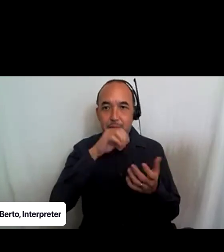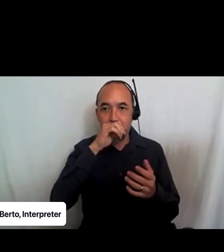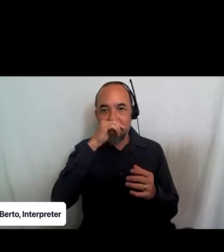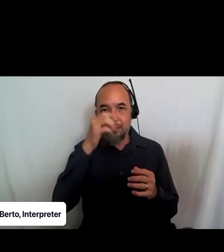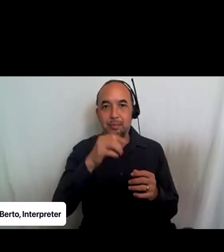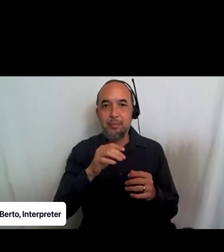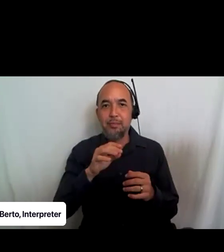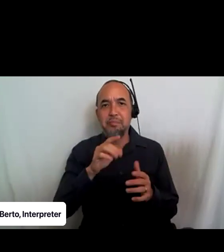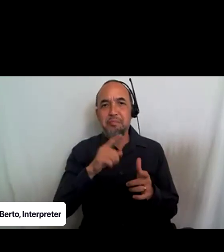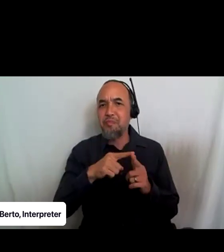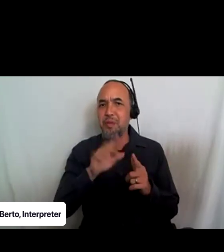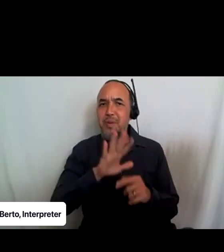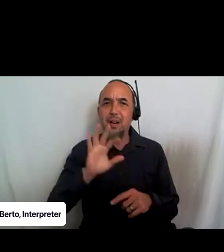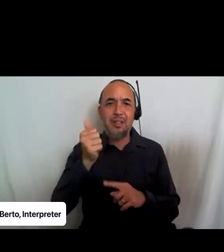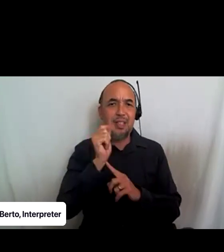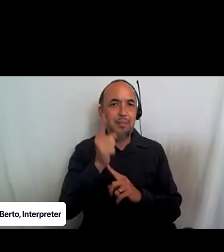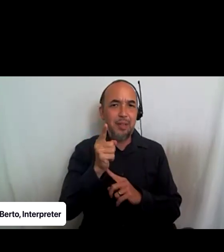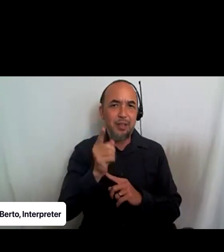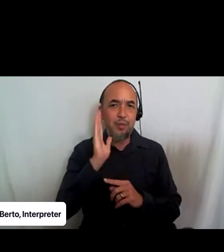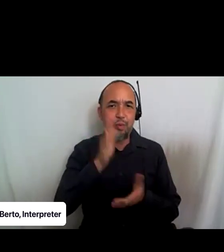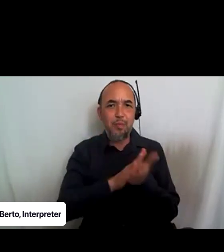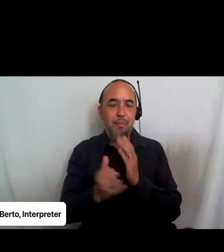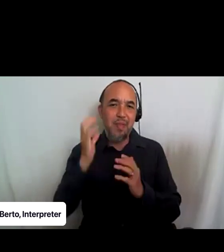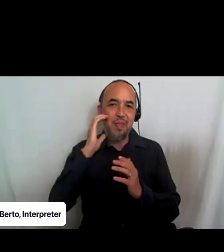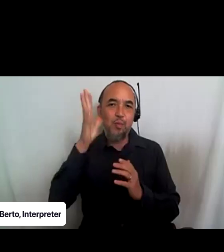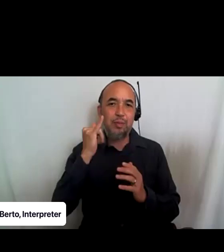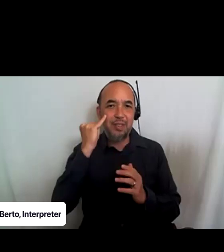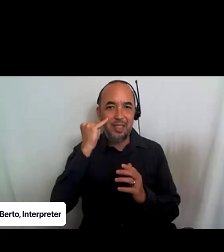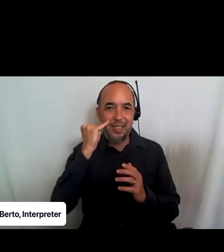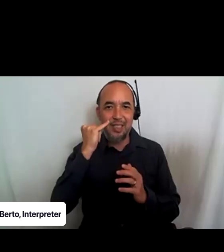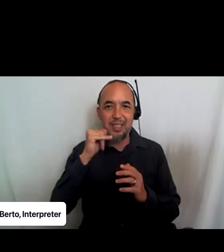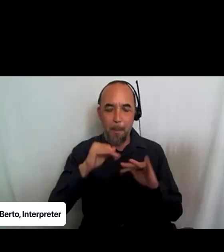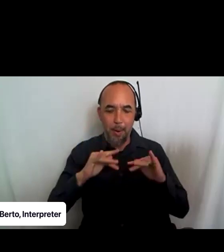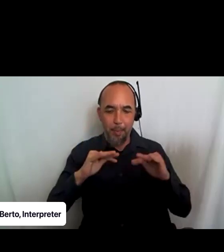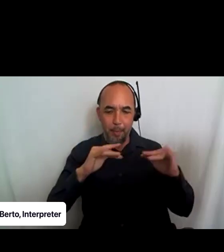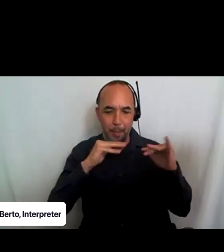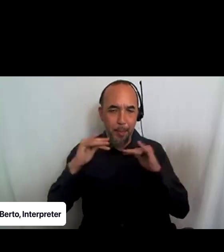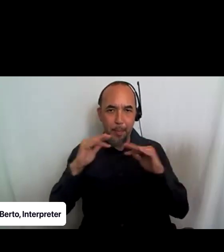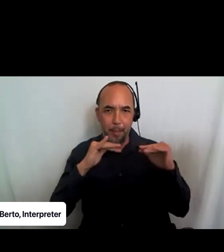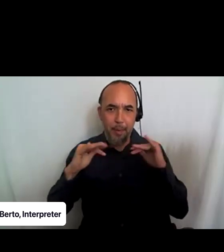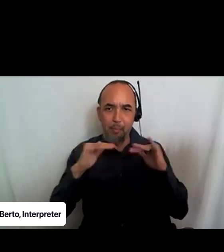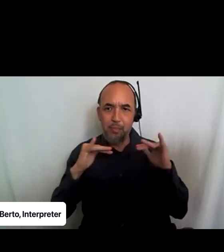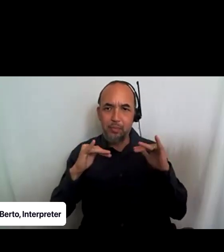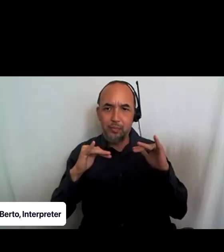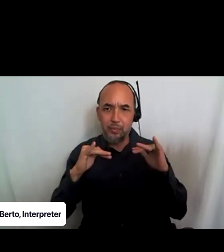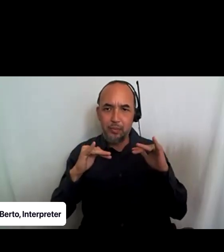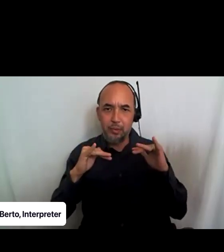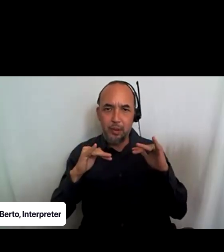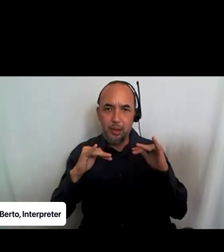you'll start noticing that it'll start thickening up and bubbles will start popping at the top. Also, the recipe says 1 cup of